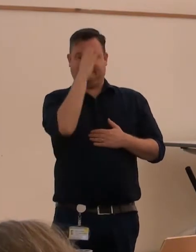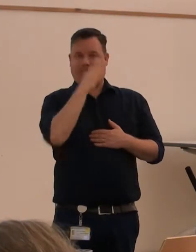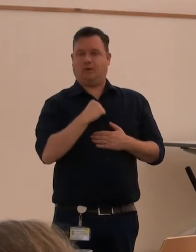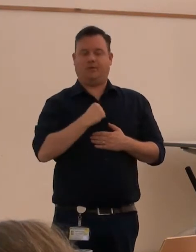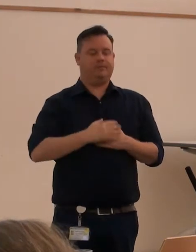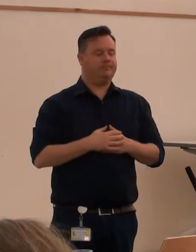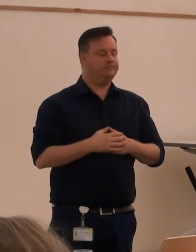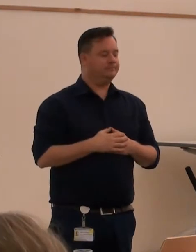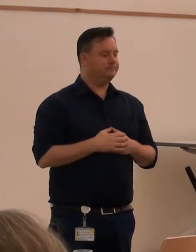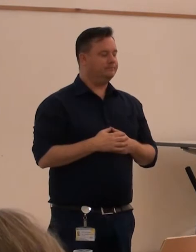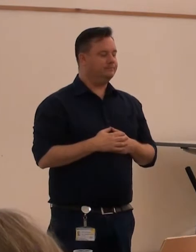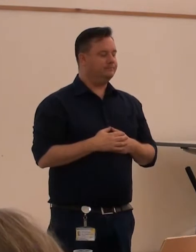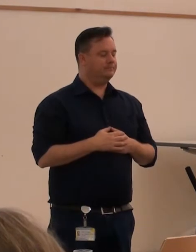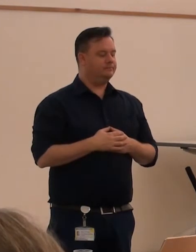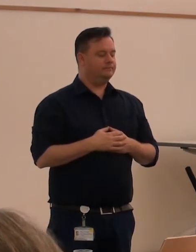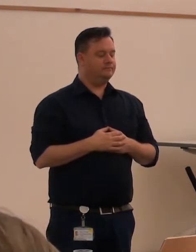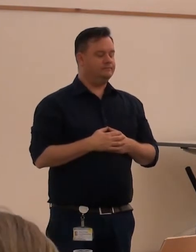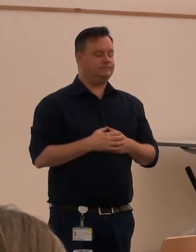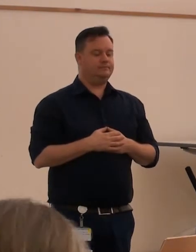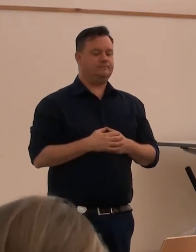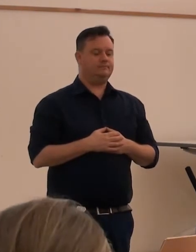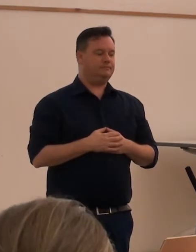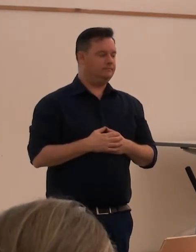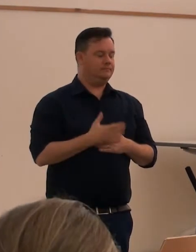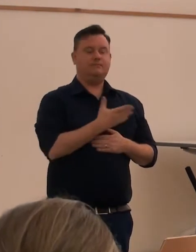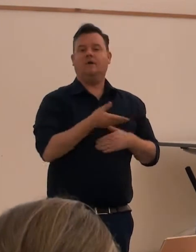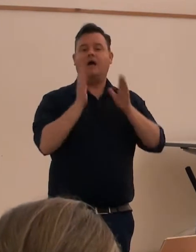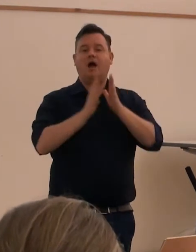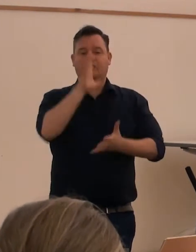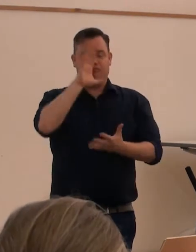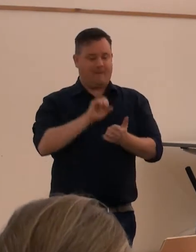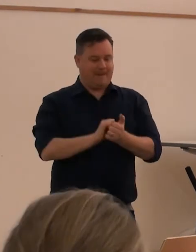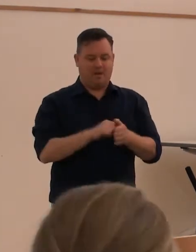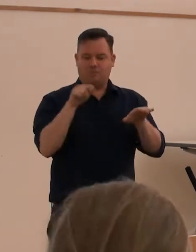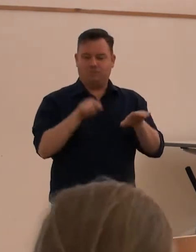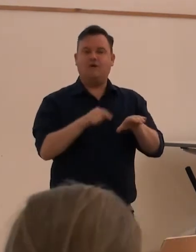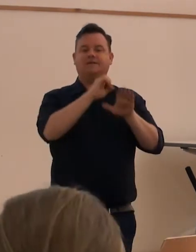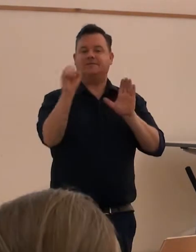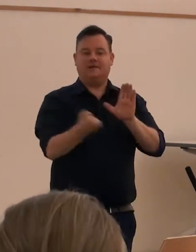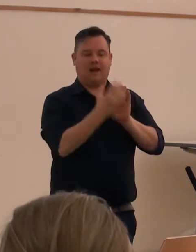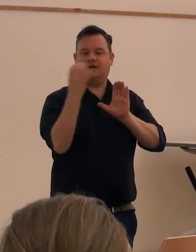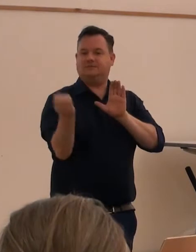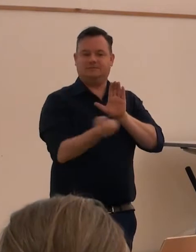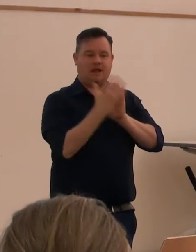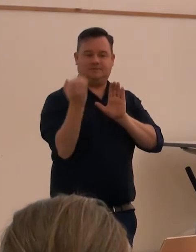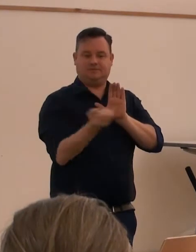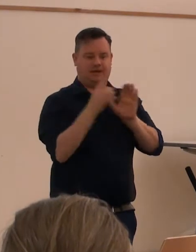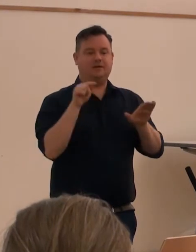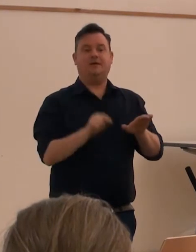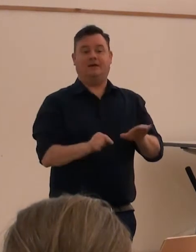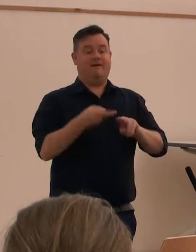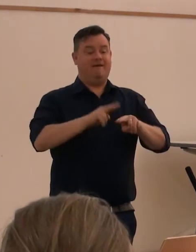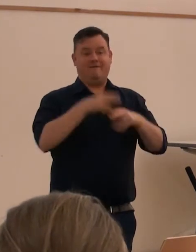it. I've got to remember to move the slides on, so if I'm not, move the slides on.